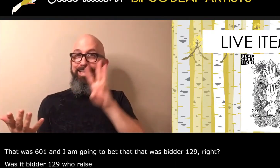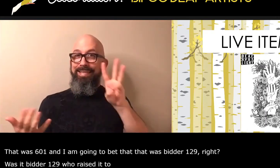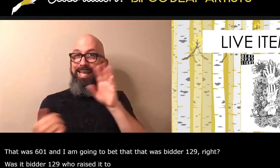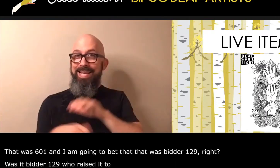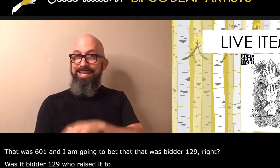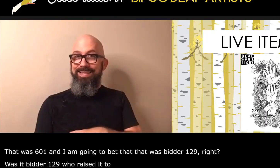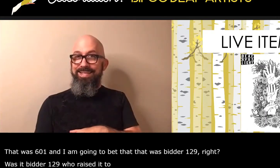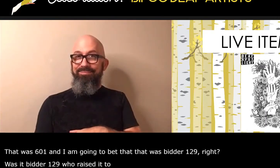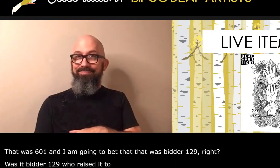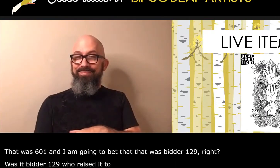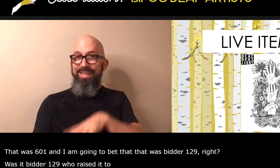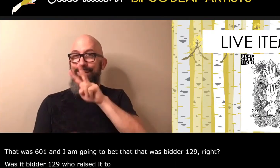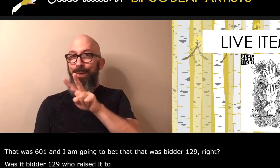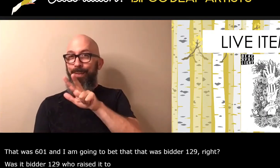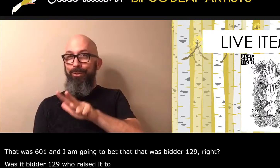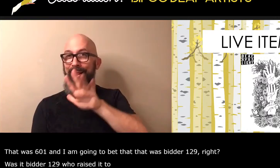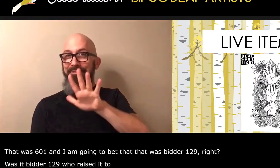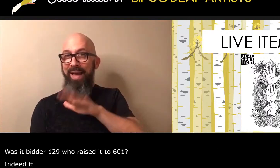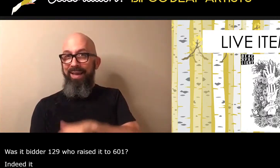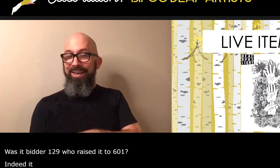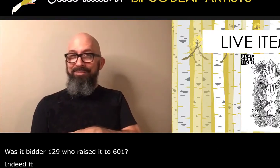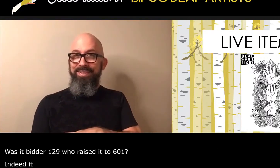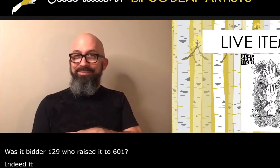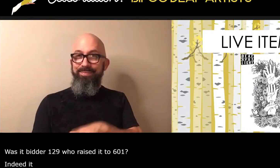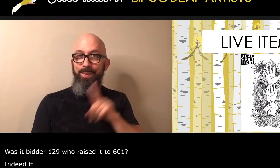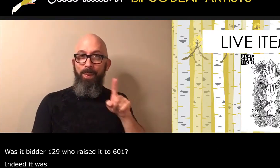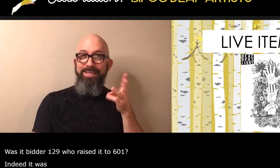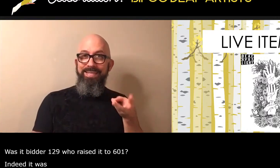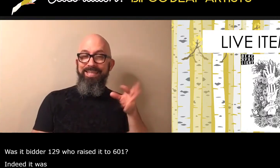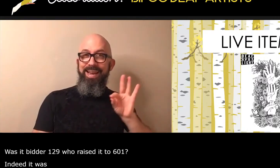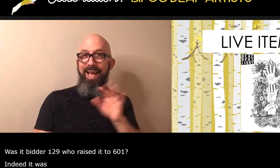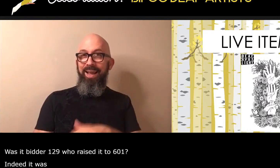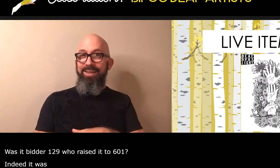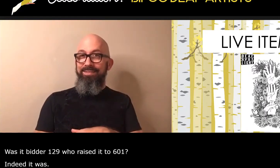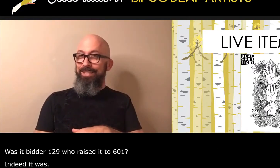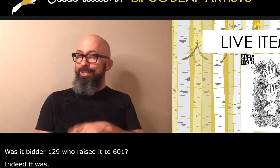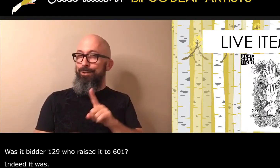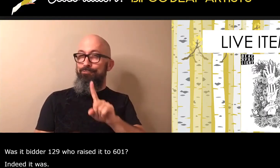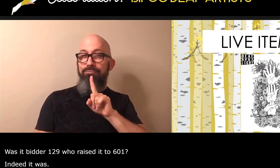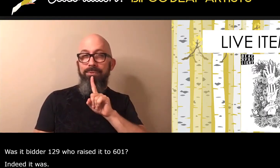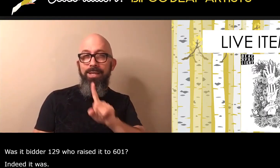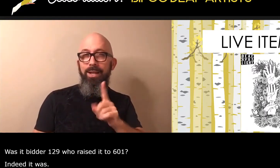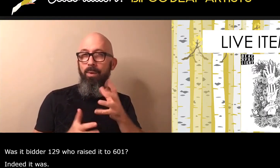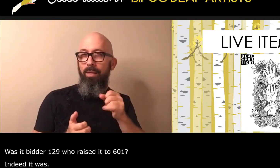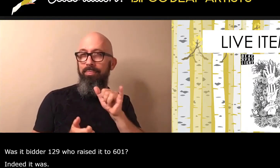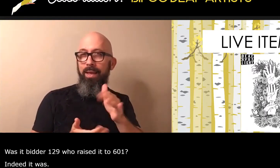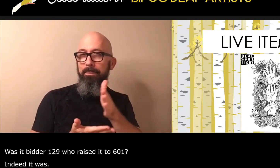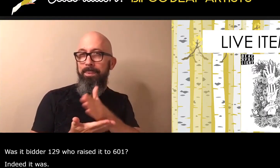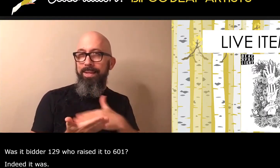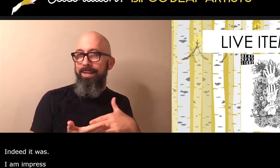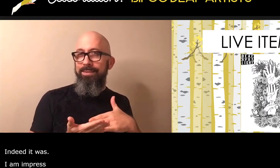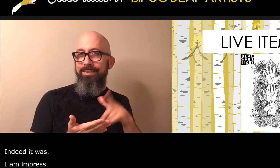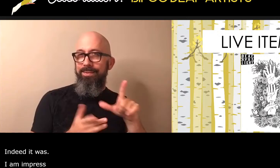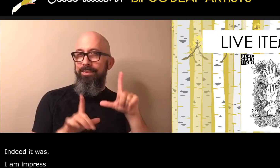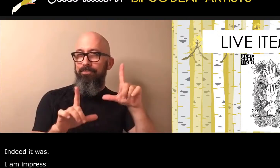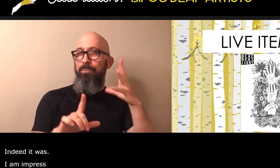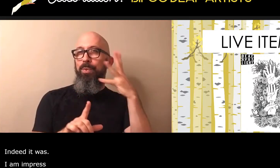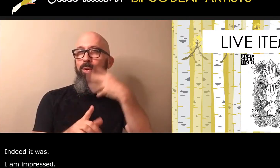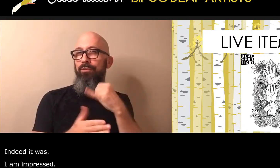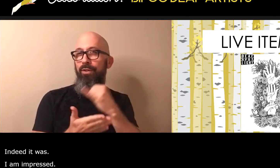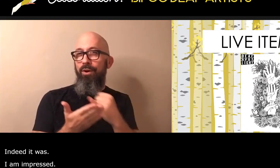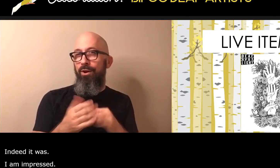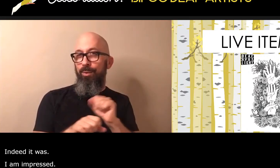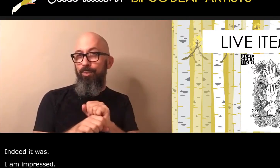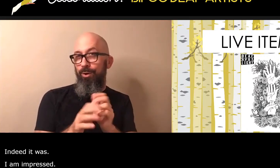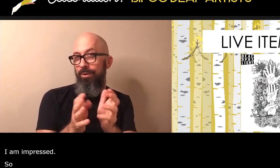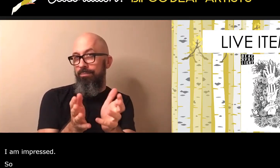impressed. So now 166, 235, 169. Do you